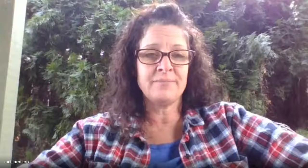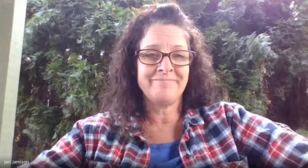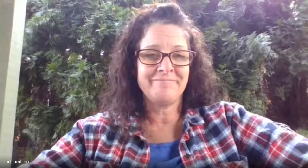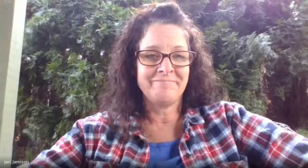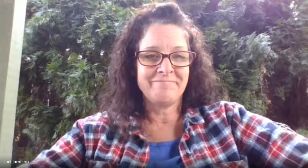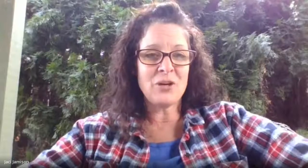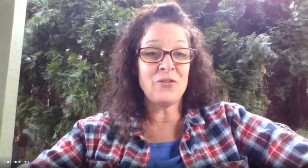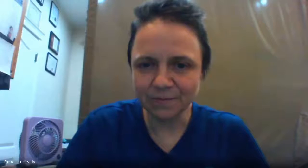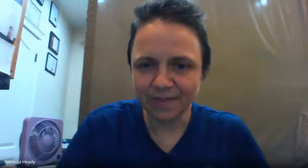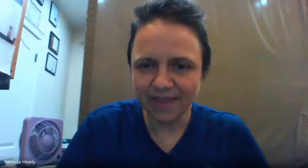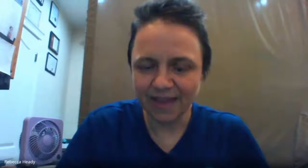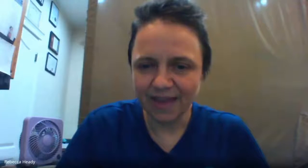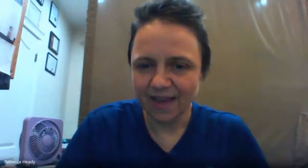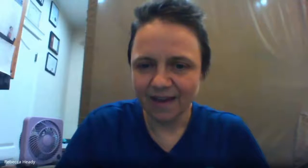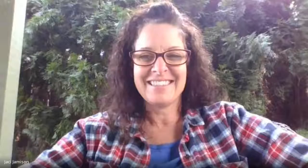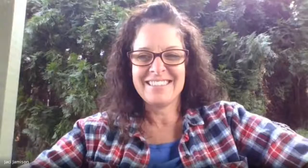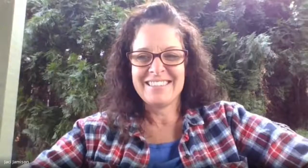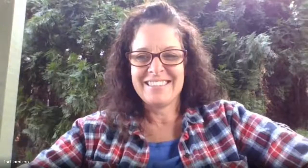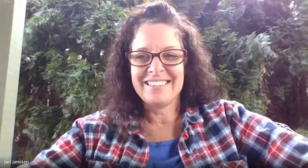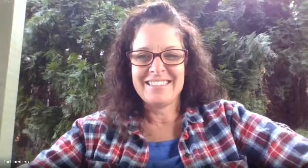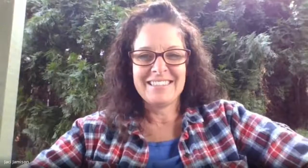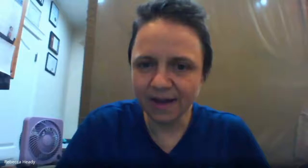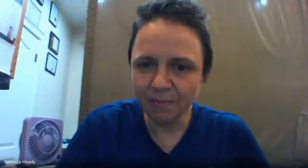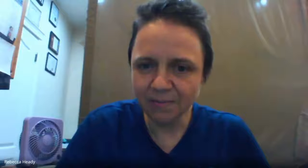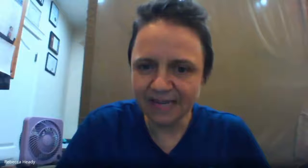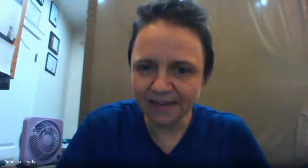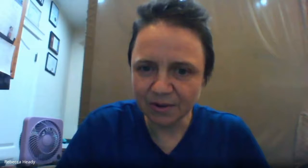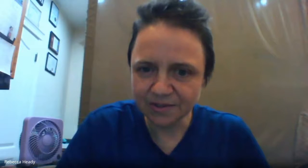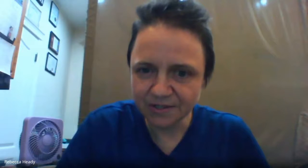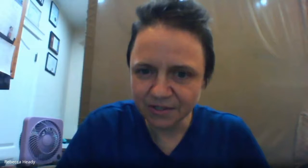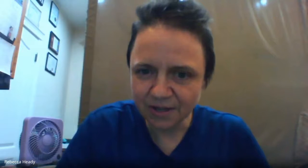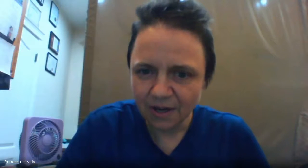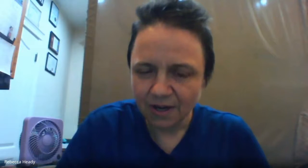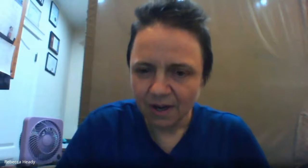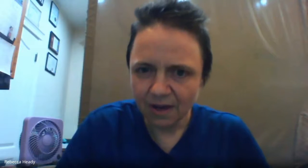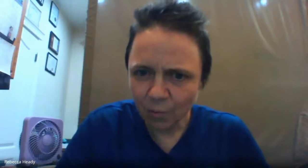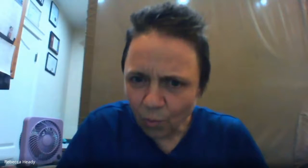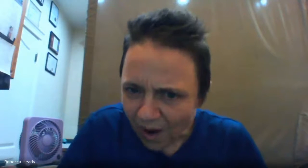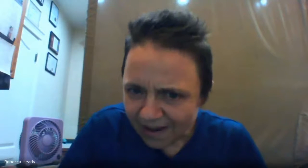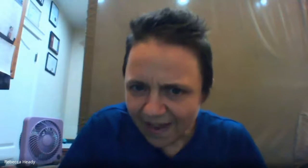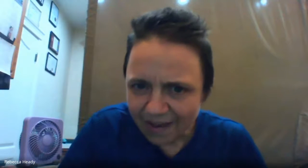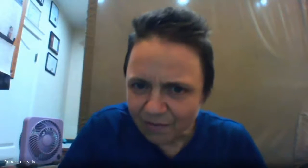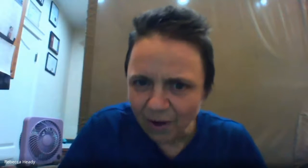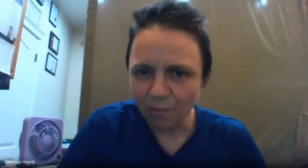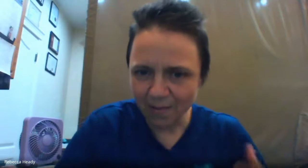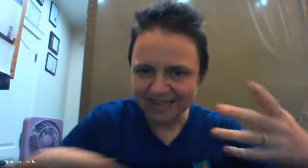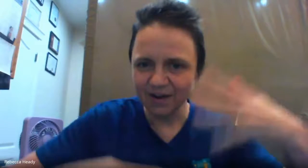sorry for sure. Grandma, grandpa, okay, mom, dad, brother, sister. Why do they have mom and dad are not even like